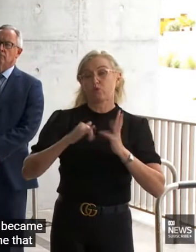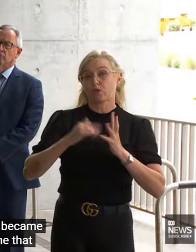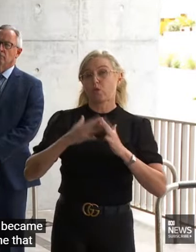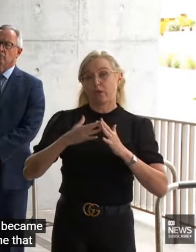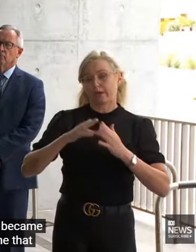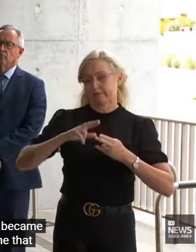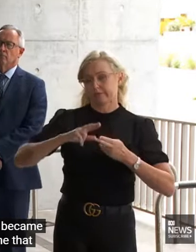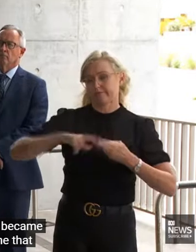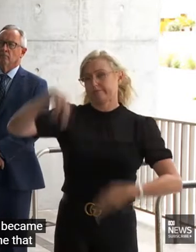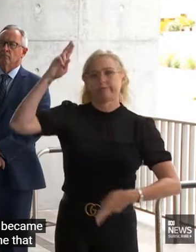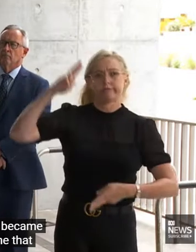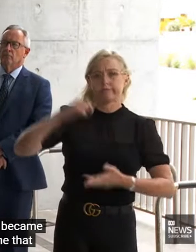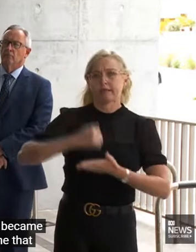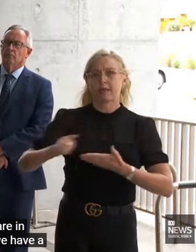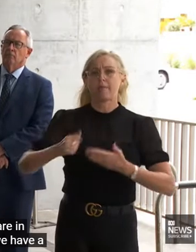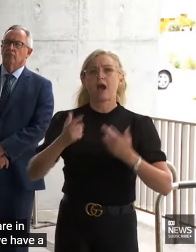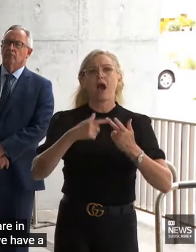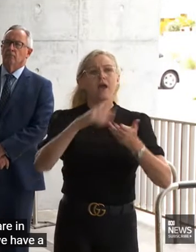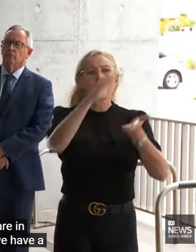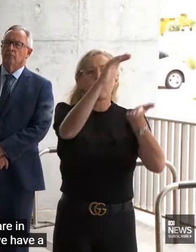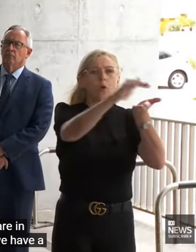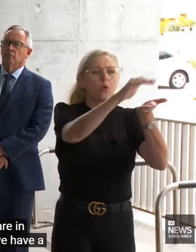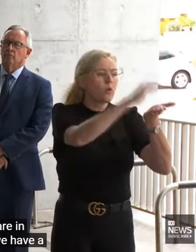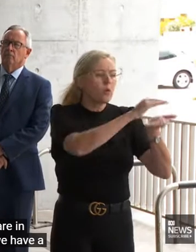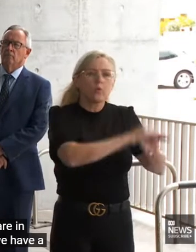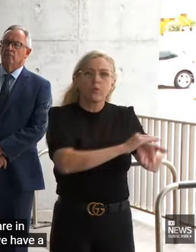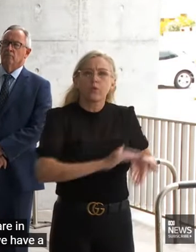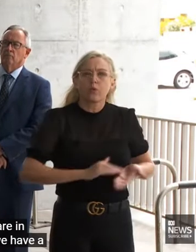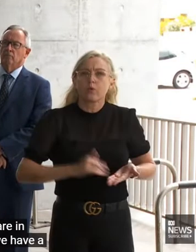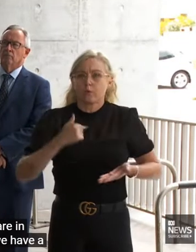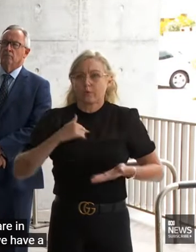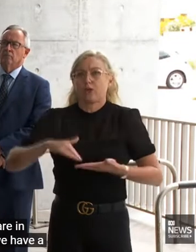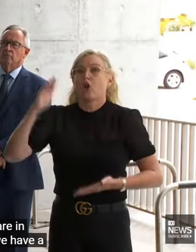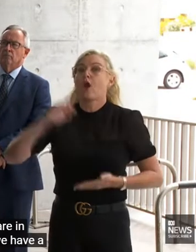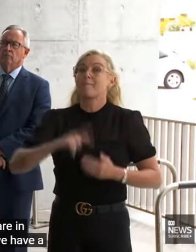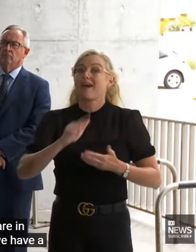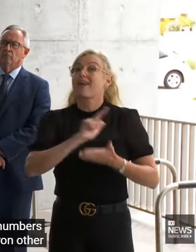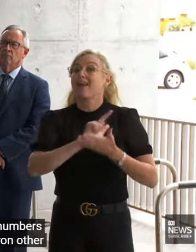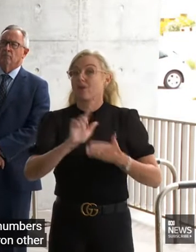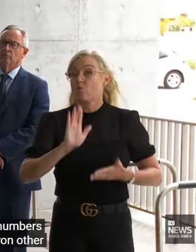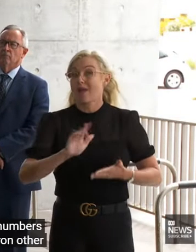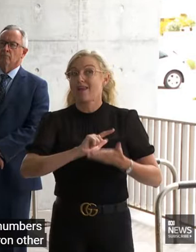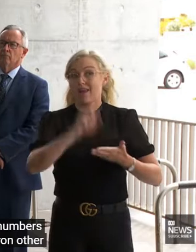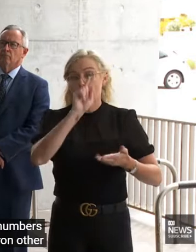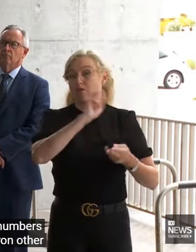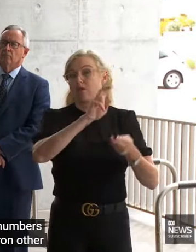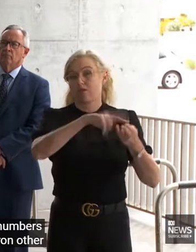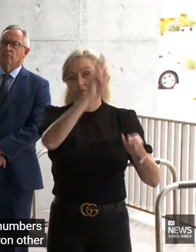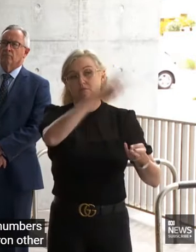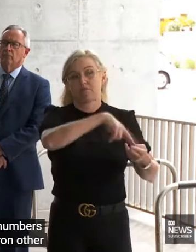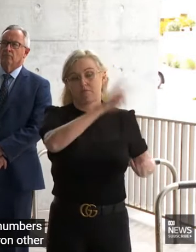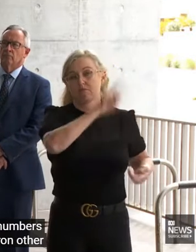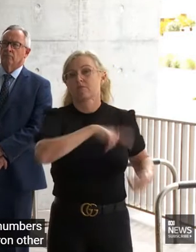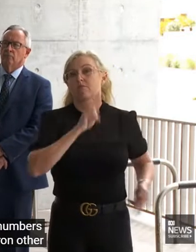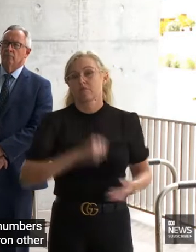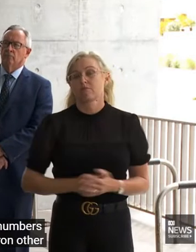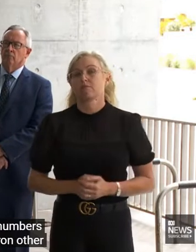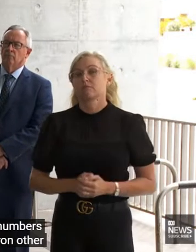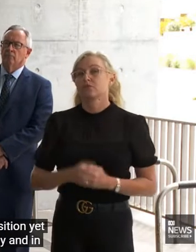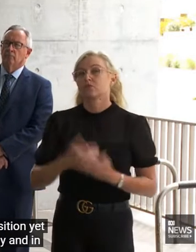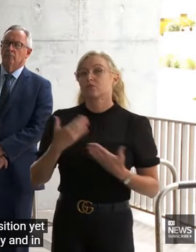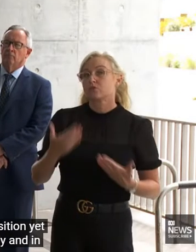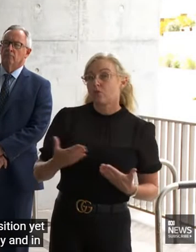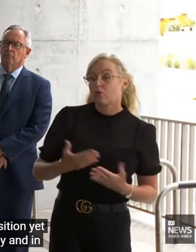Omicron. Other states not in that position yet, but will be eventually. And in those circumstances, the effectiveness